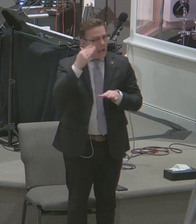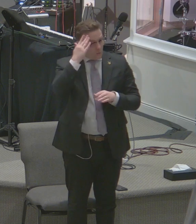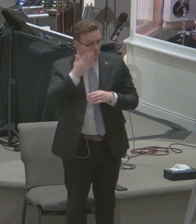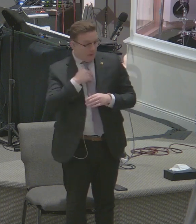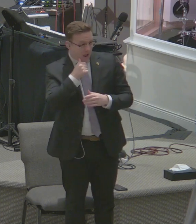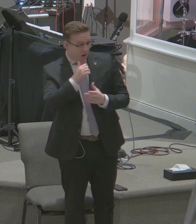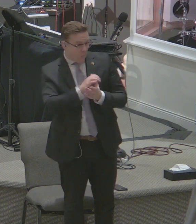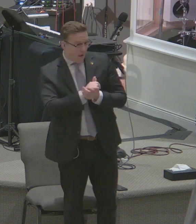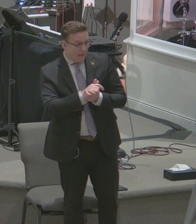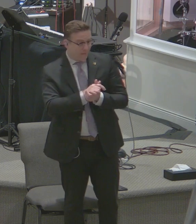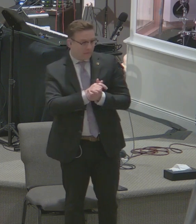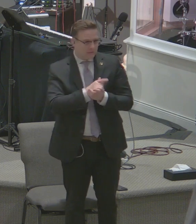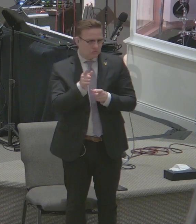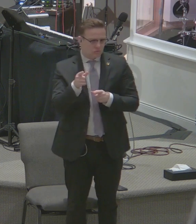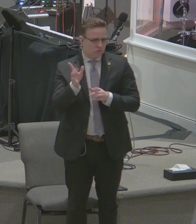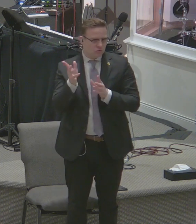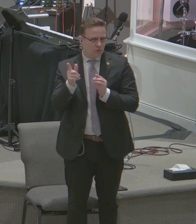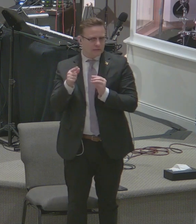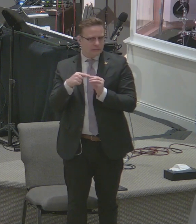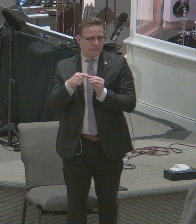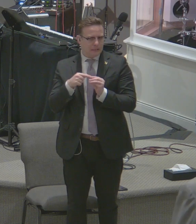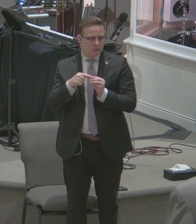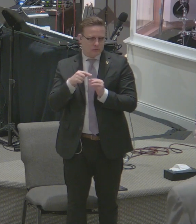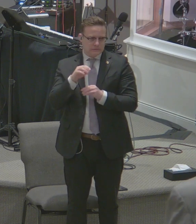tell me things about Elder Bai.